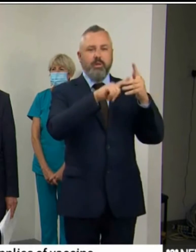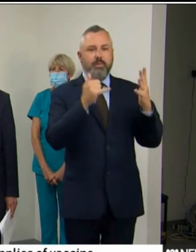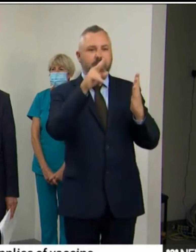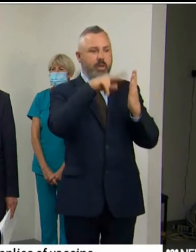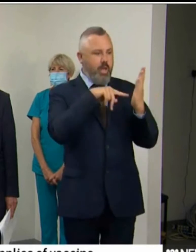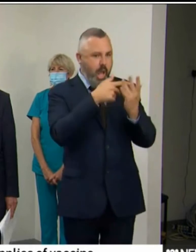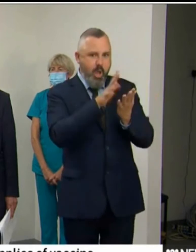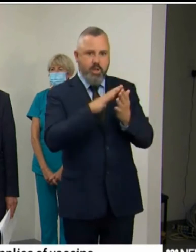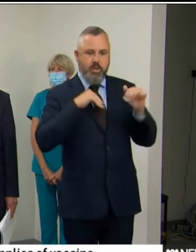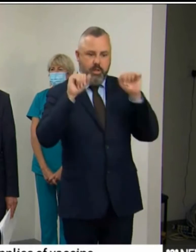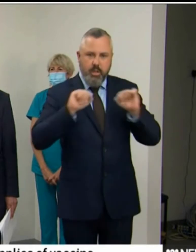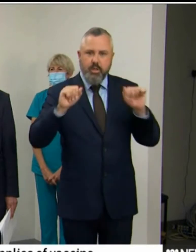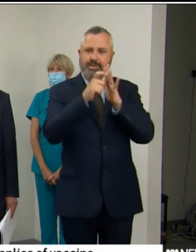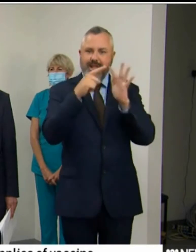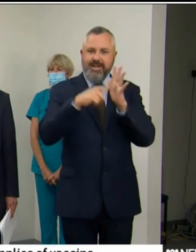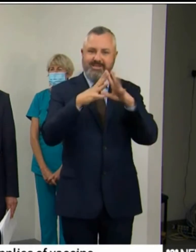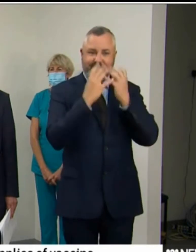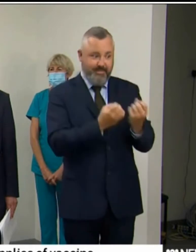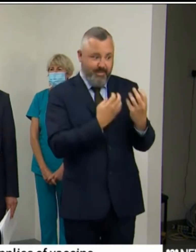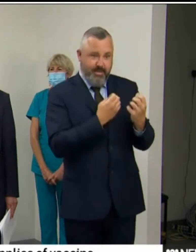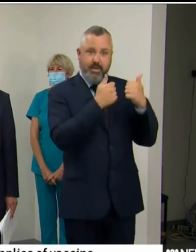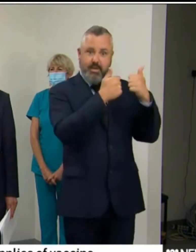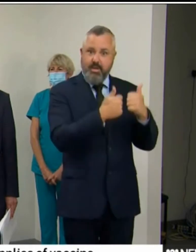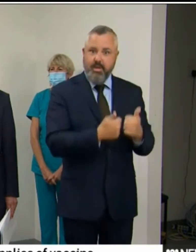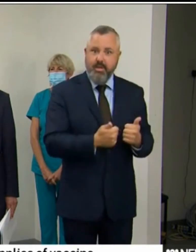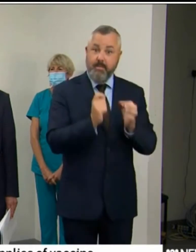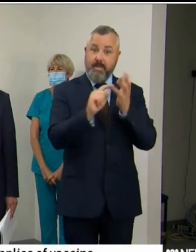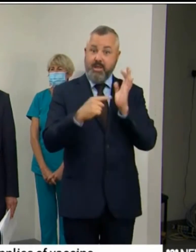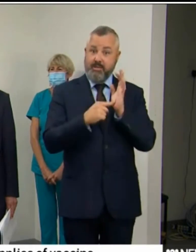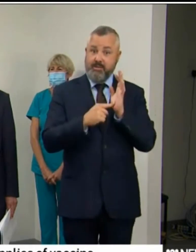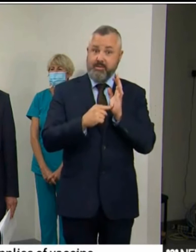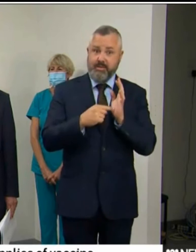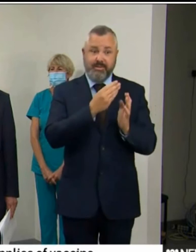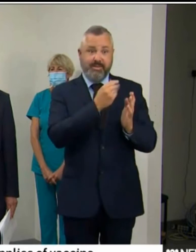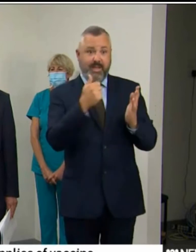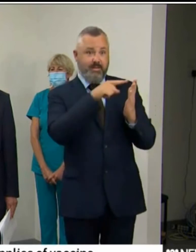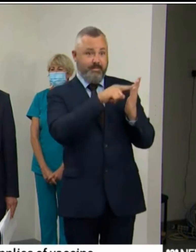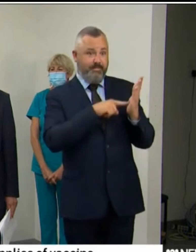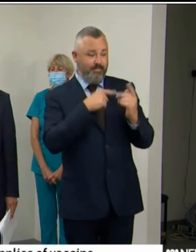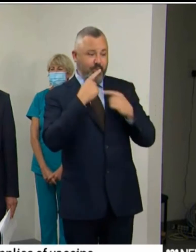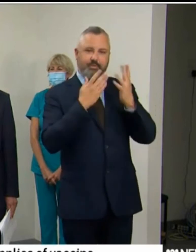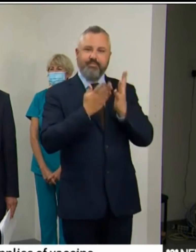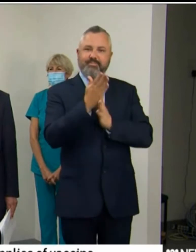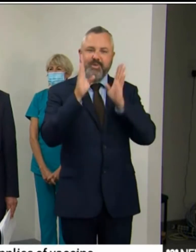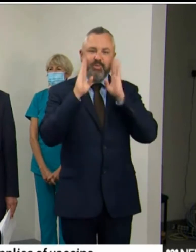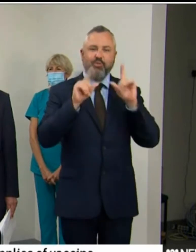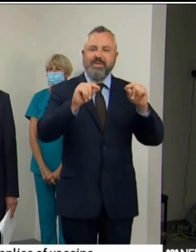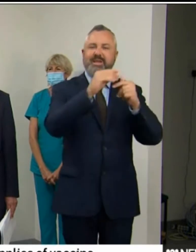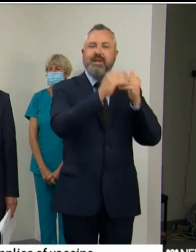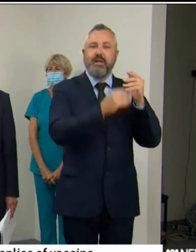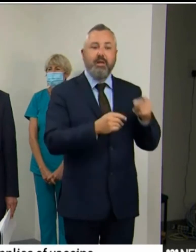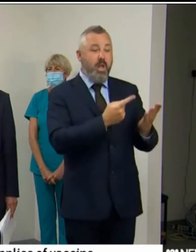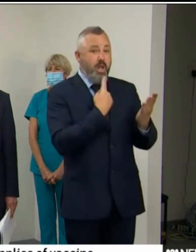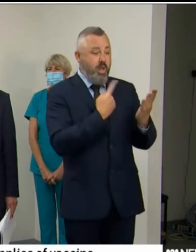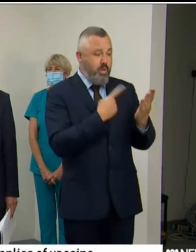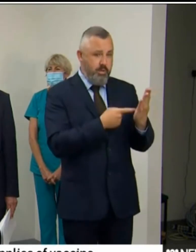exercise advice, and all of that's fine. But those people on social media are not the ones to look to when you're